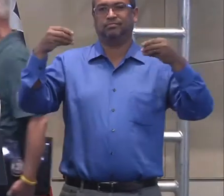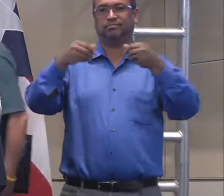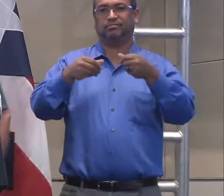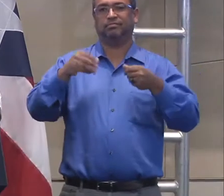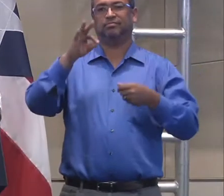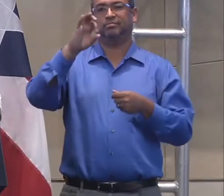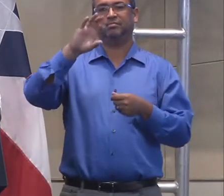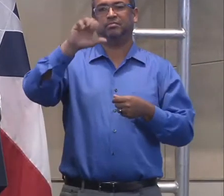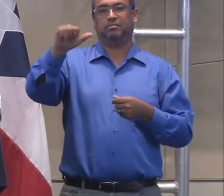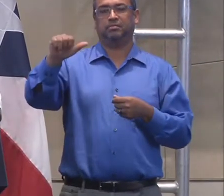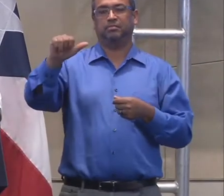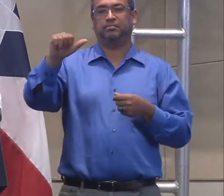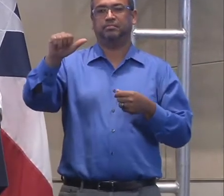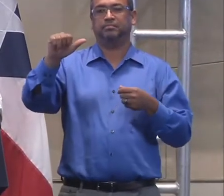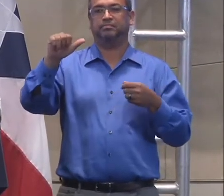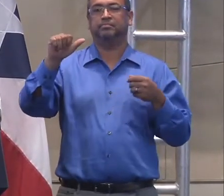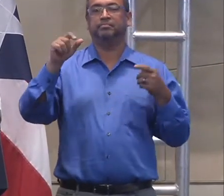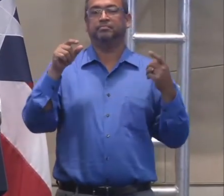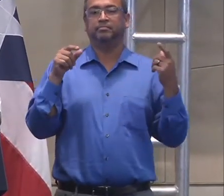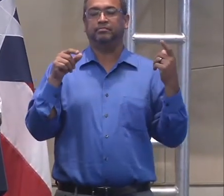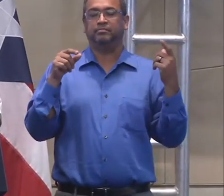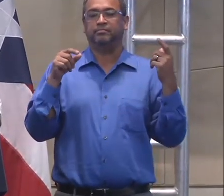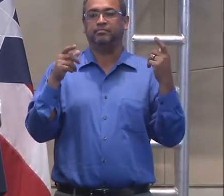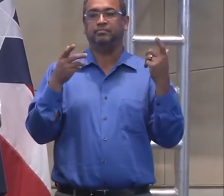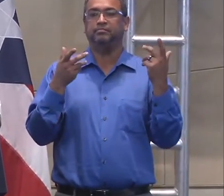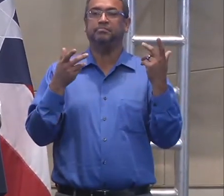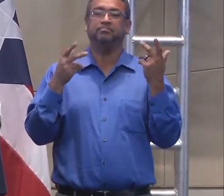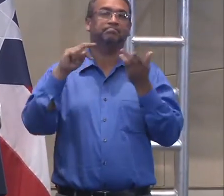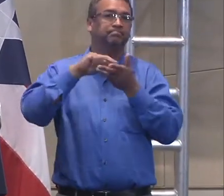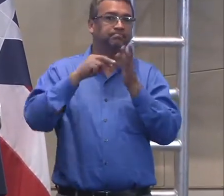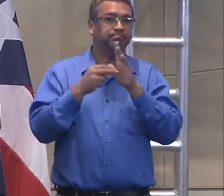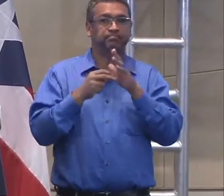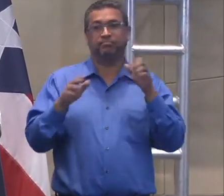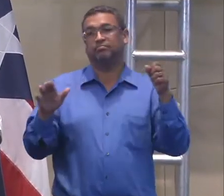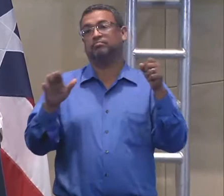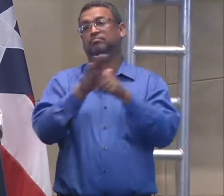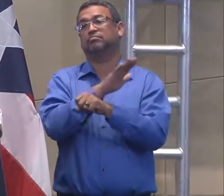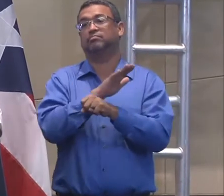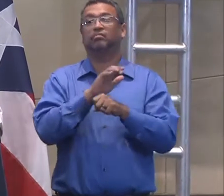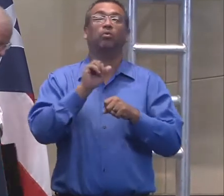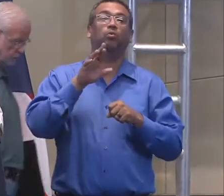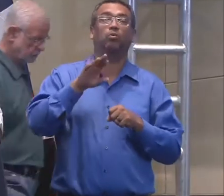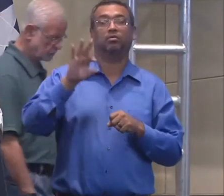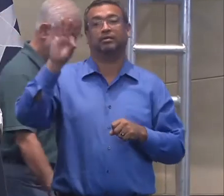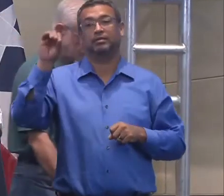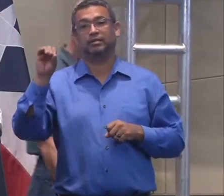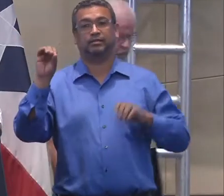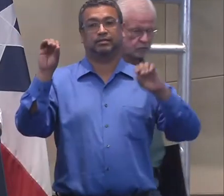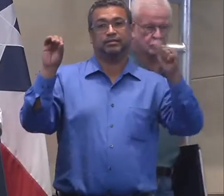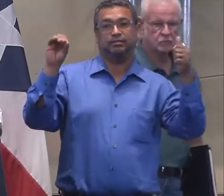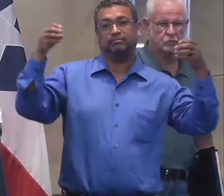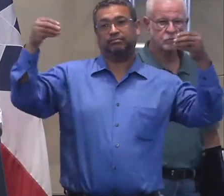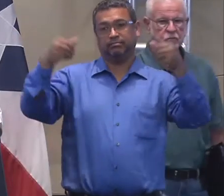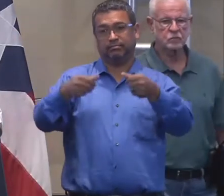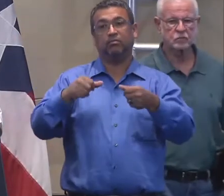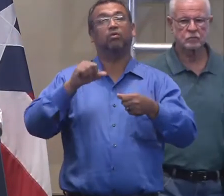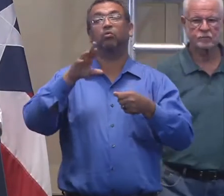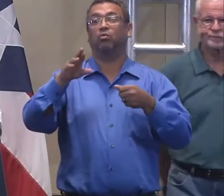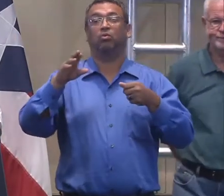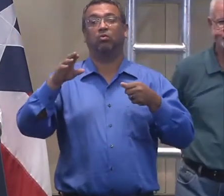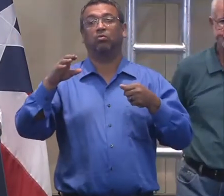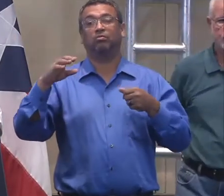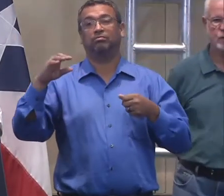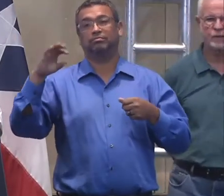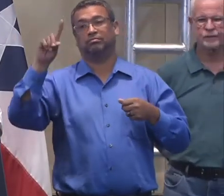C2G, whether it be a full waiver or a 90-10 waiver. It would help significantly Puerto